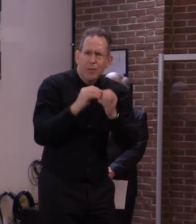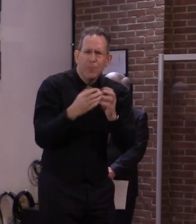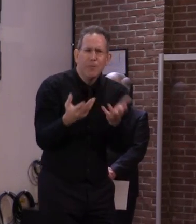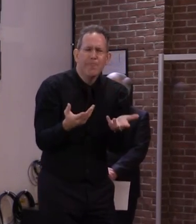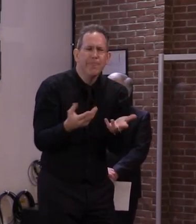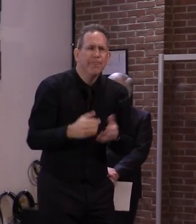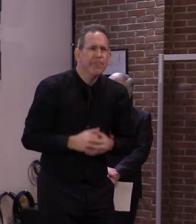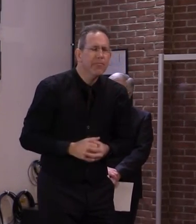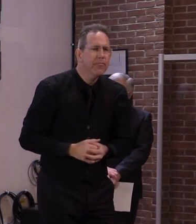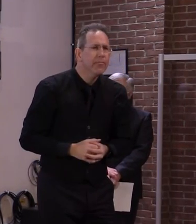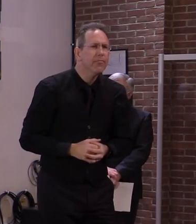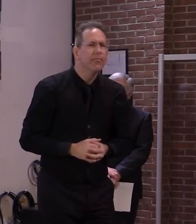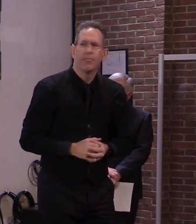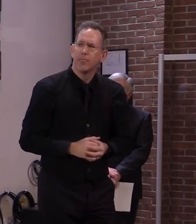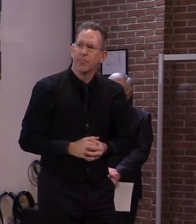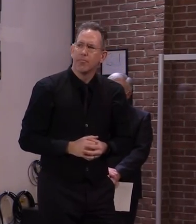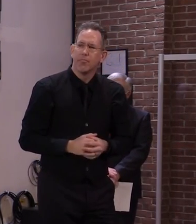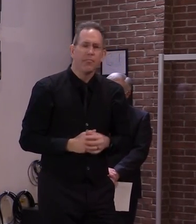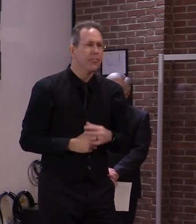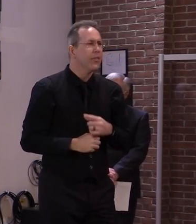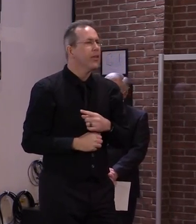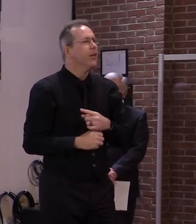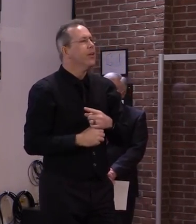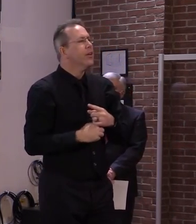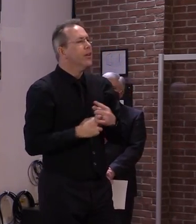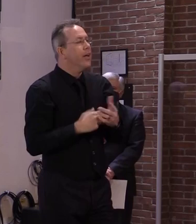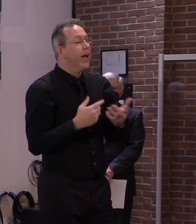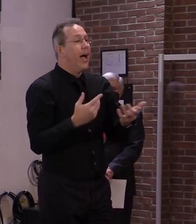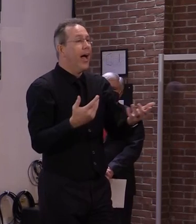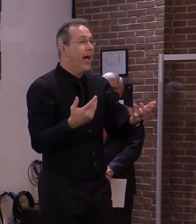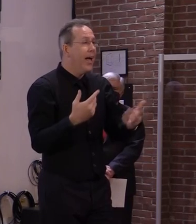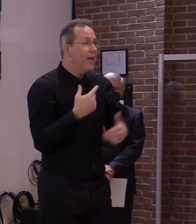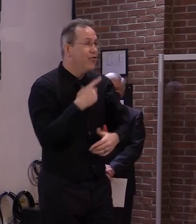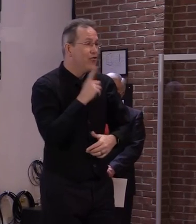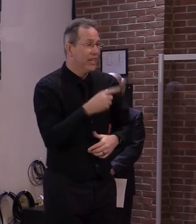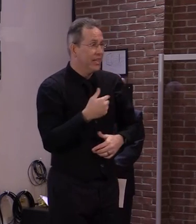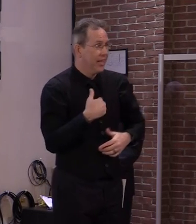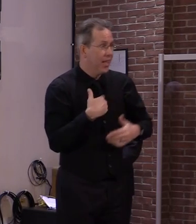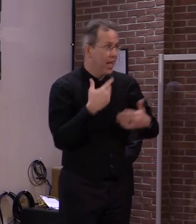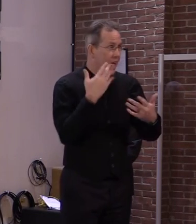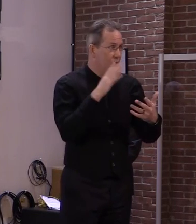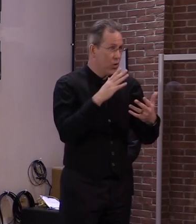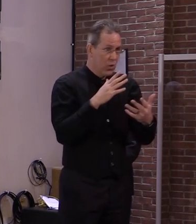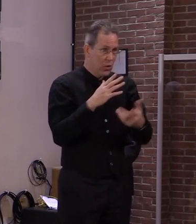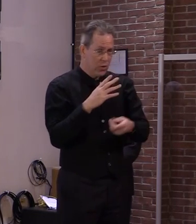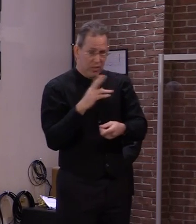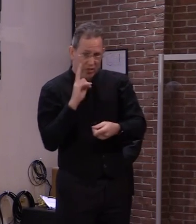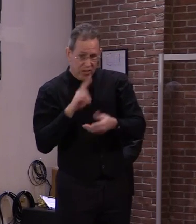anyone else has any, or Secretary French has any new information on that.